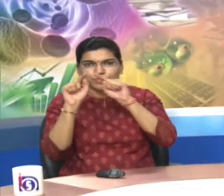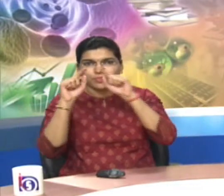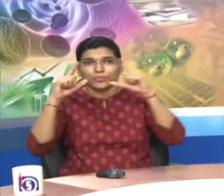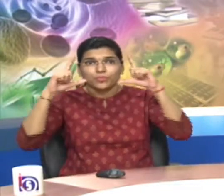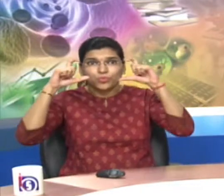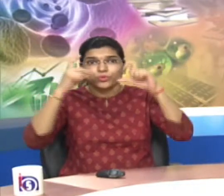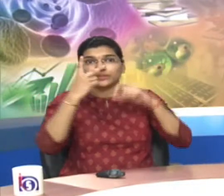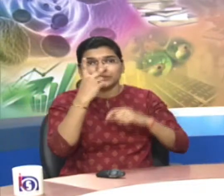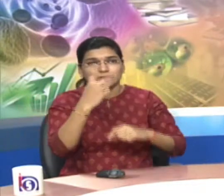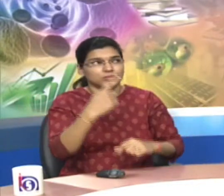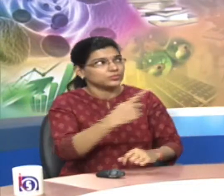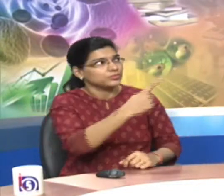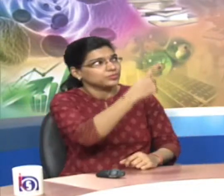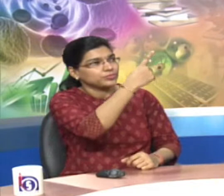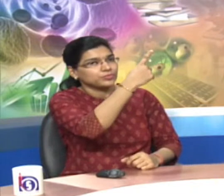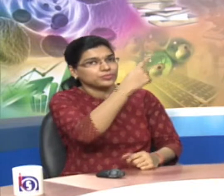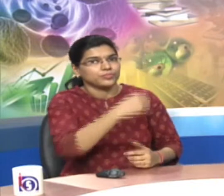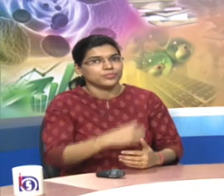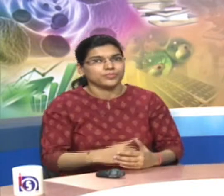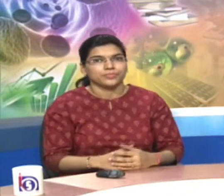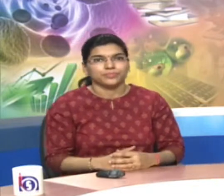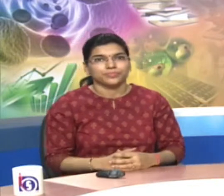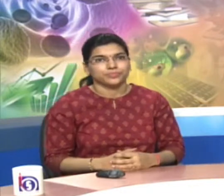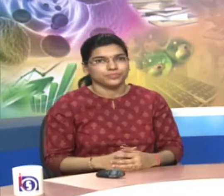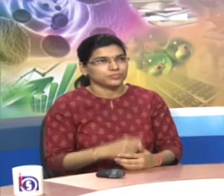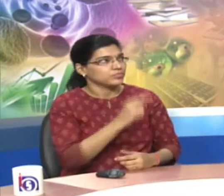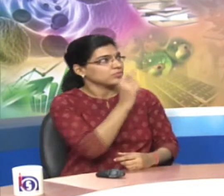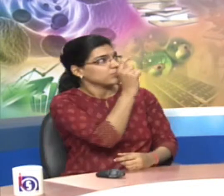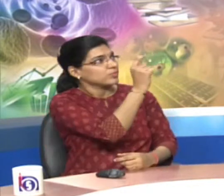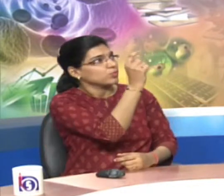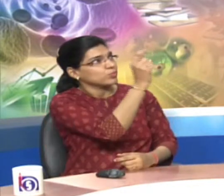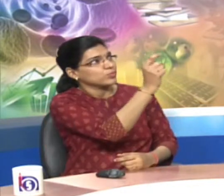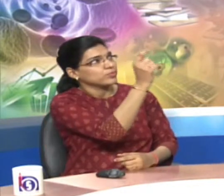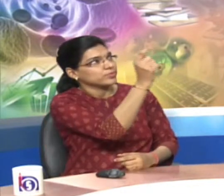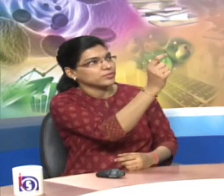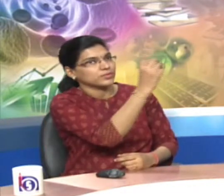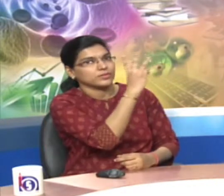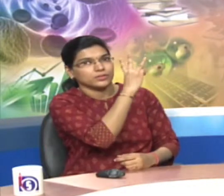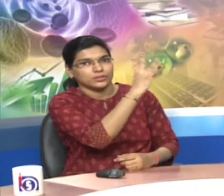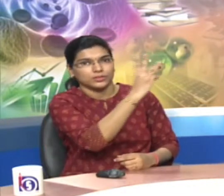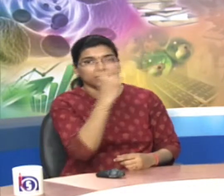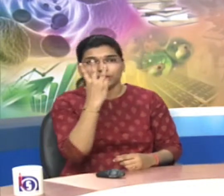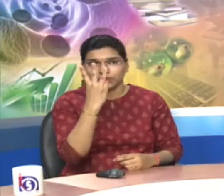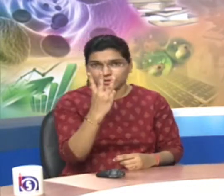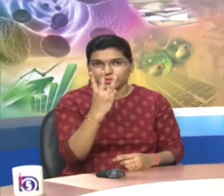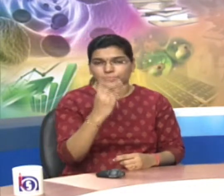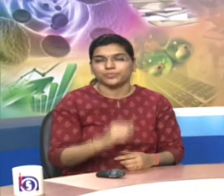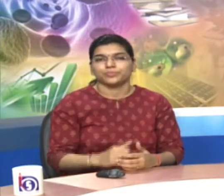Now, you can see on the screen there is a heading and there are few names